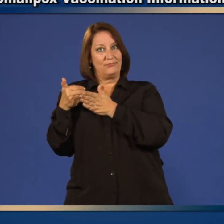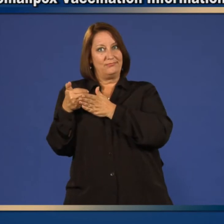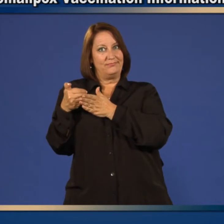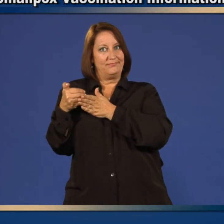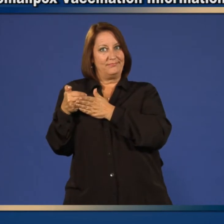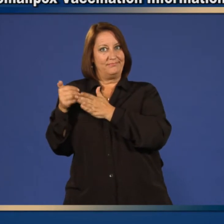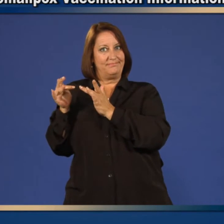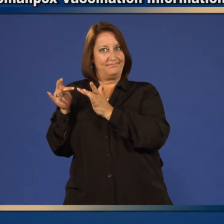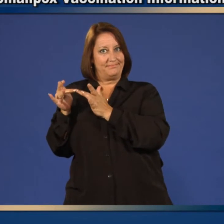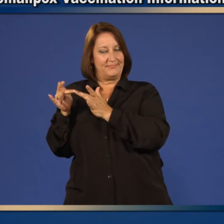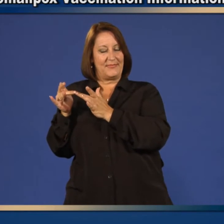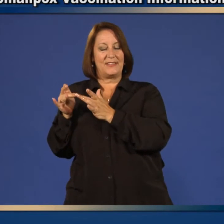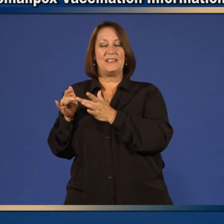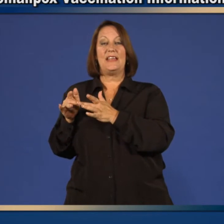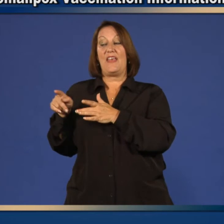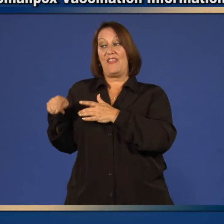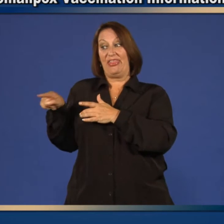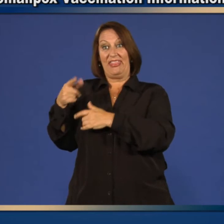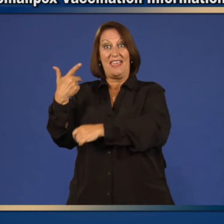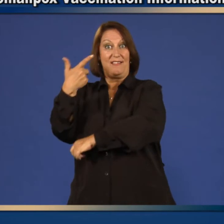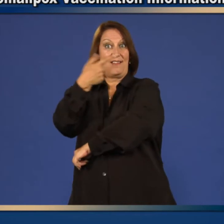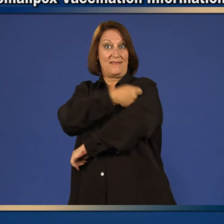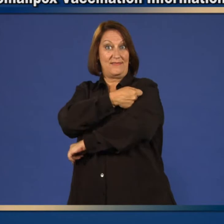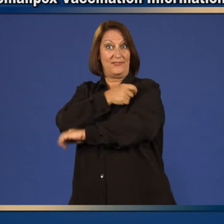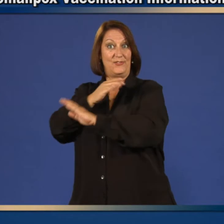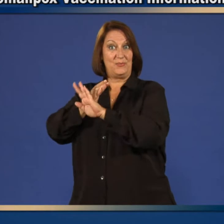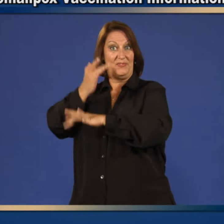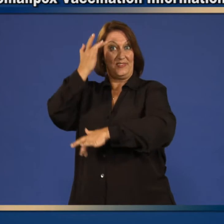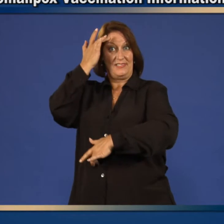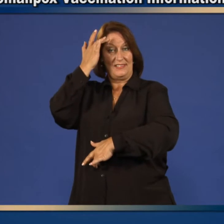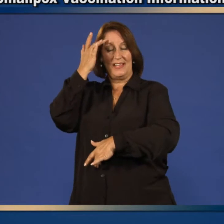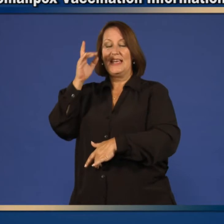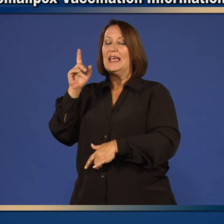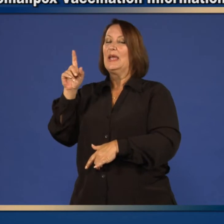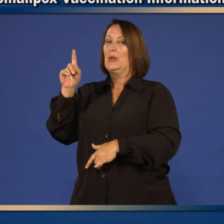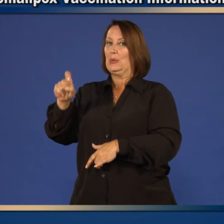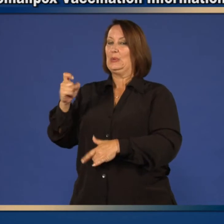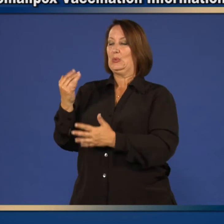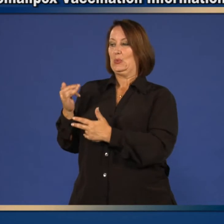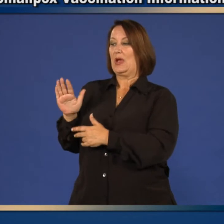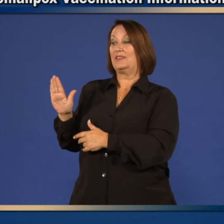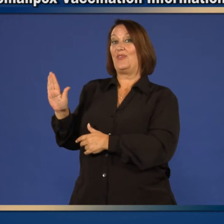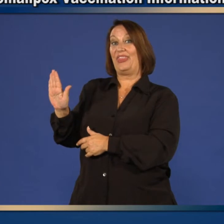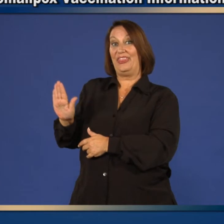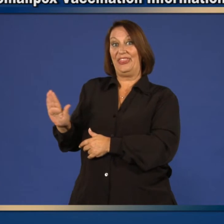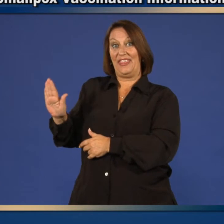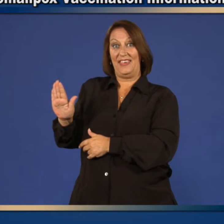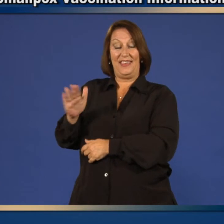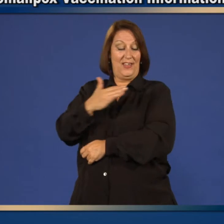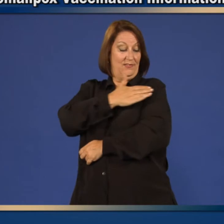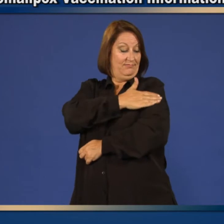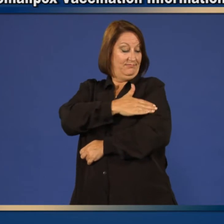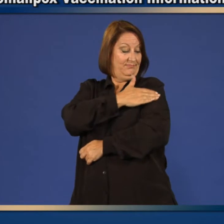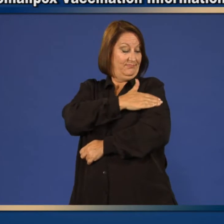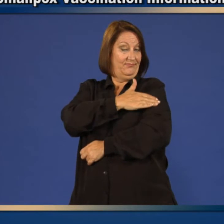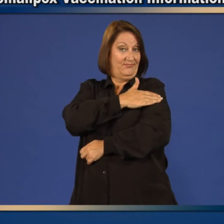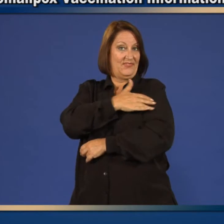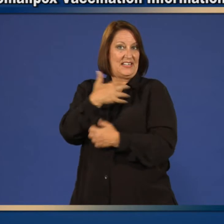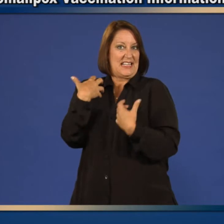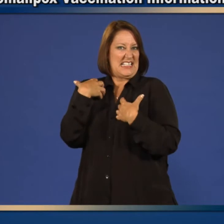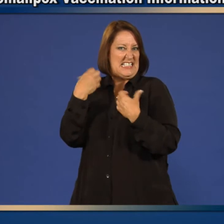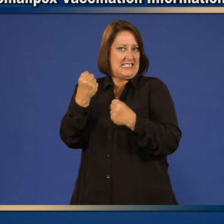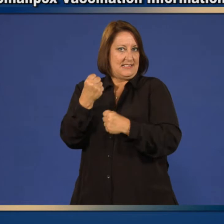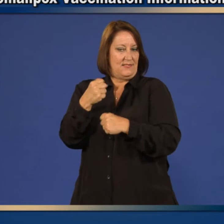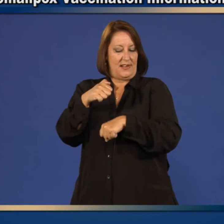A woman should wait until the vaccine site in her close contact has completely healed and the scab